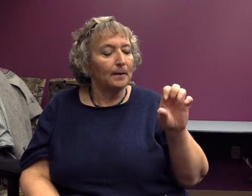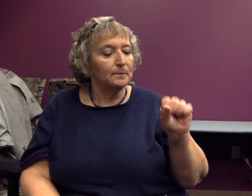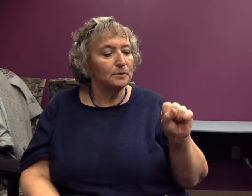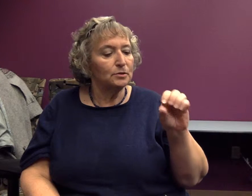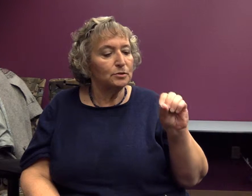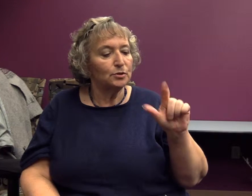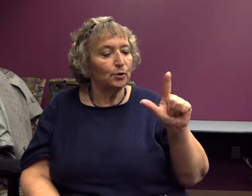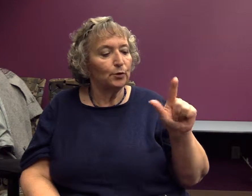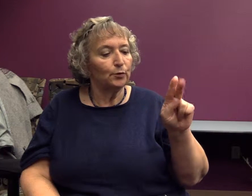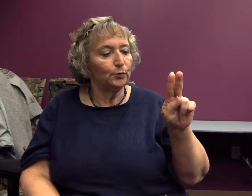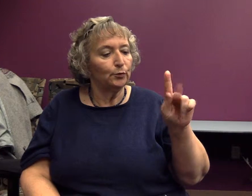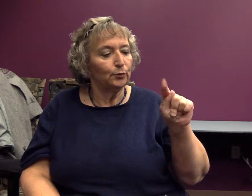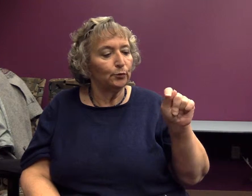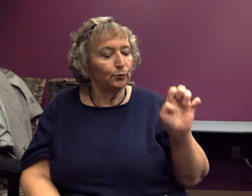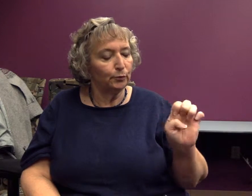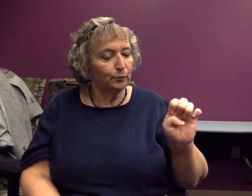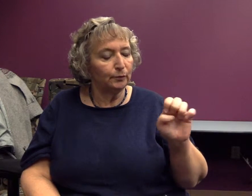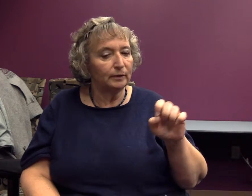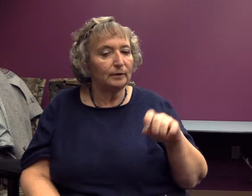humidity. Difference between absolute and relative humidity.